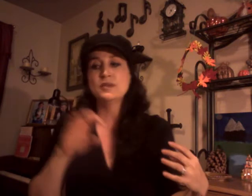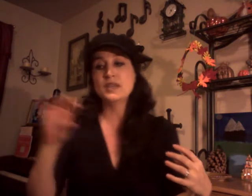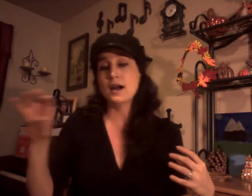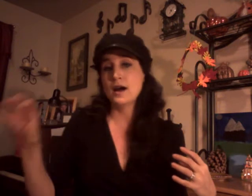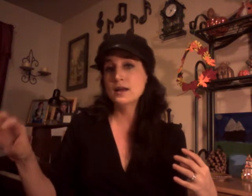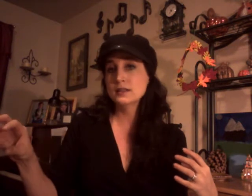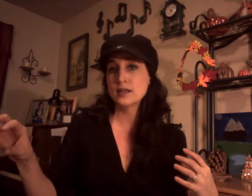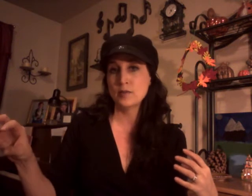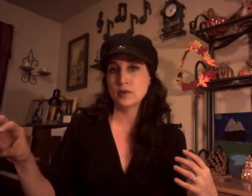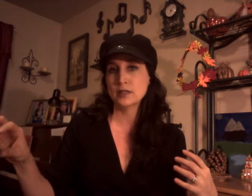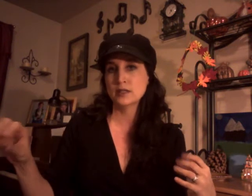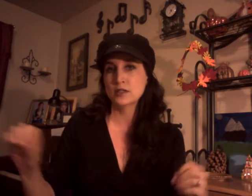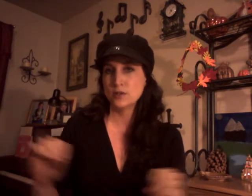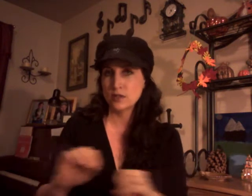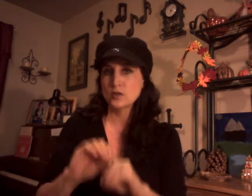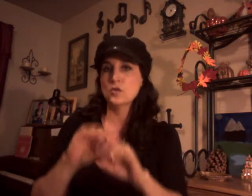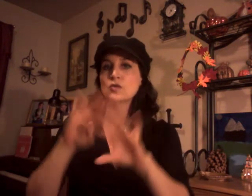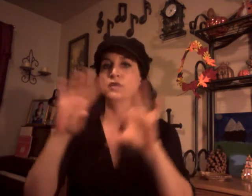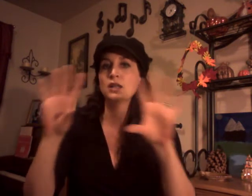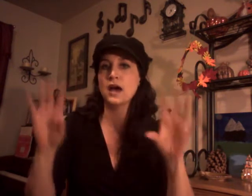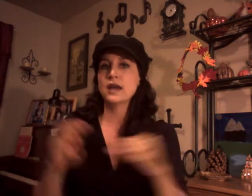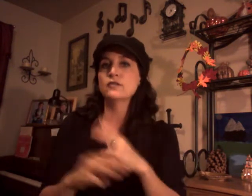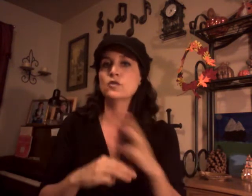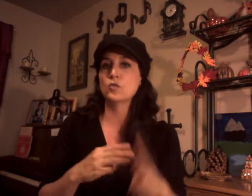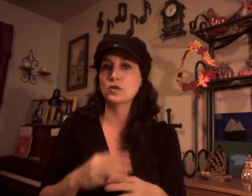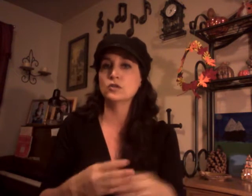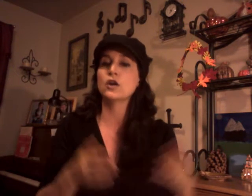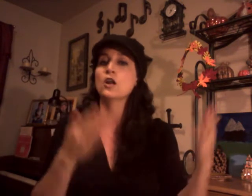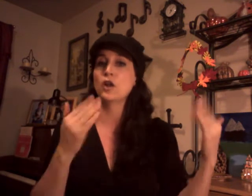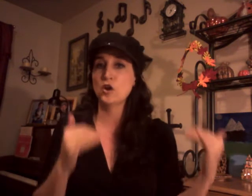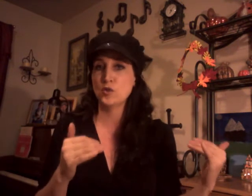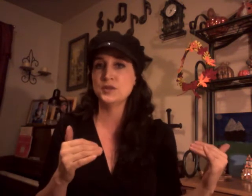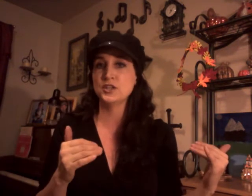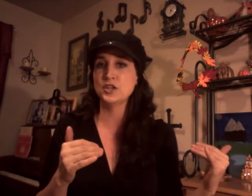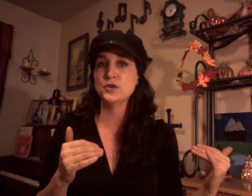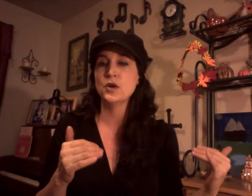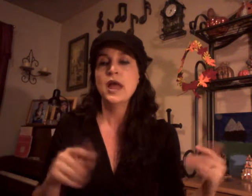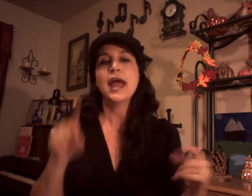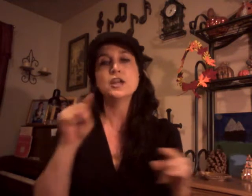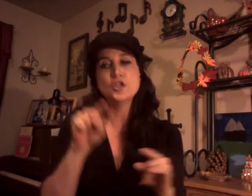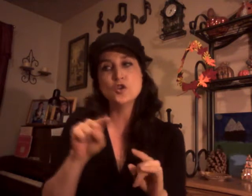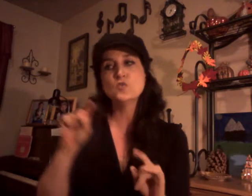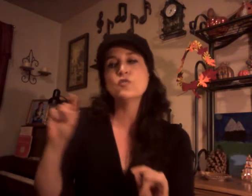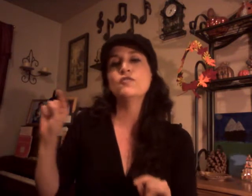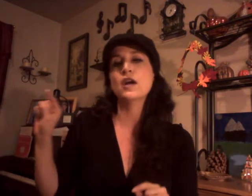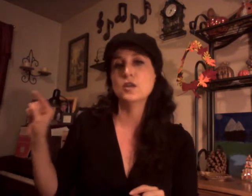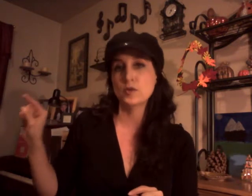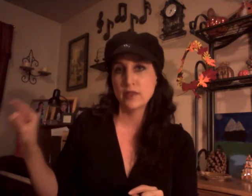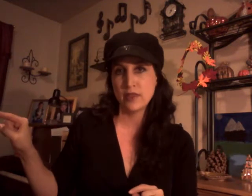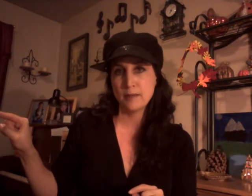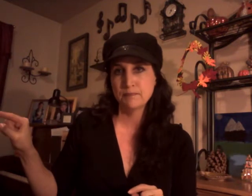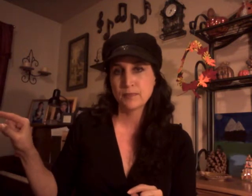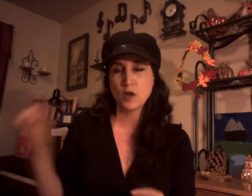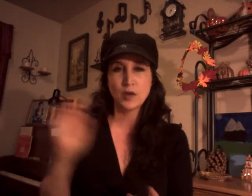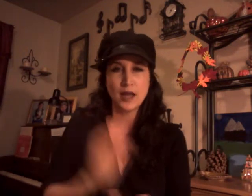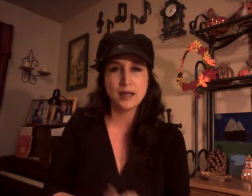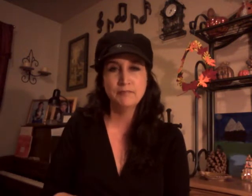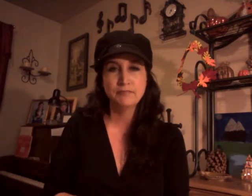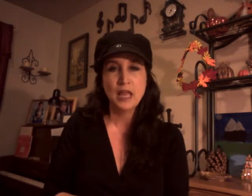the ensemble is going to do this whole, the light of the world, all our hope is in you. And you will follow them. Okay?